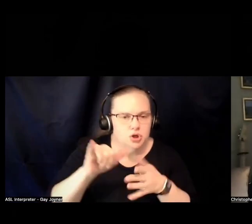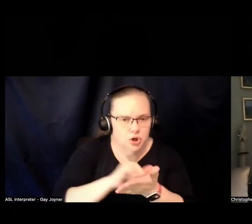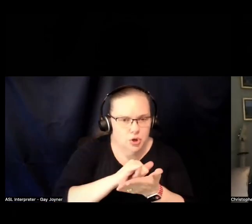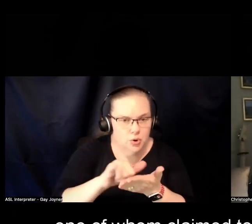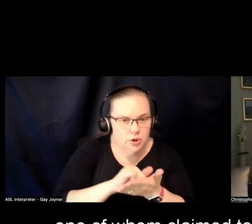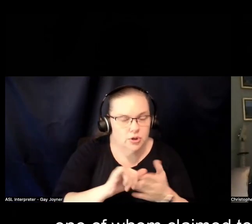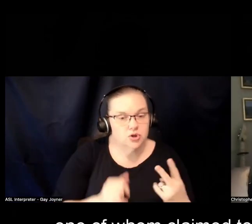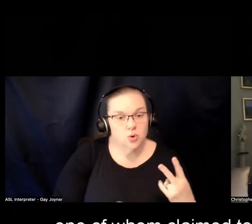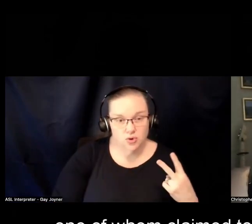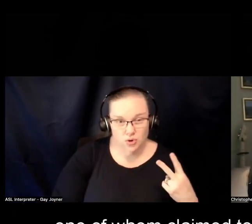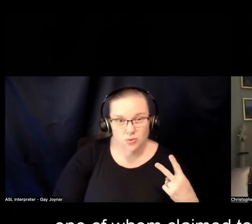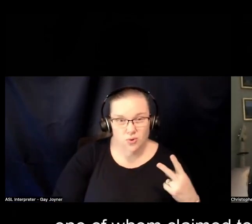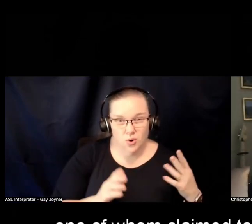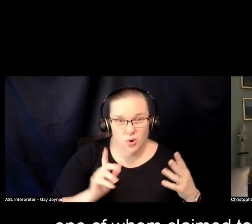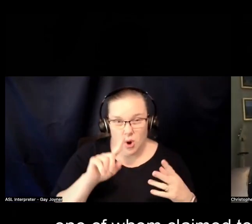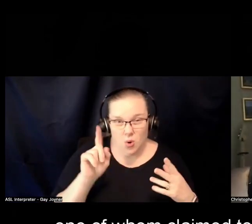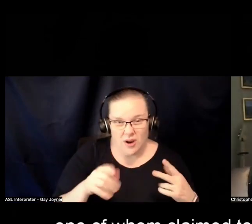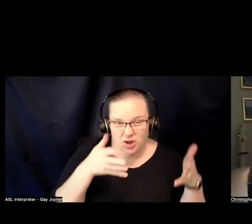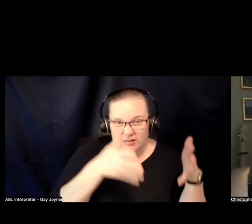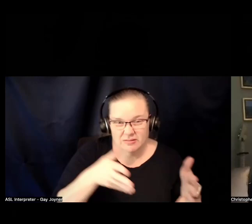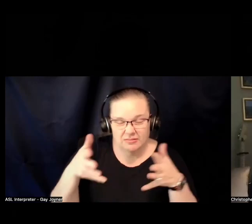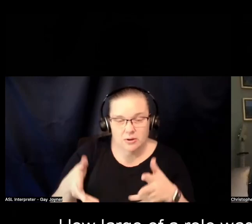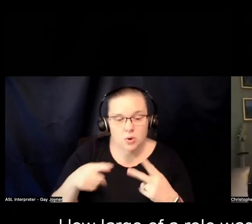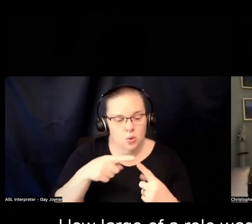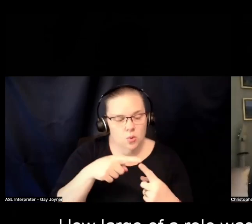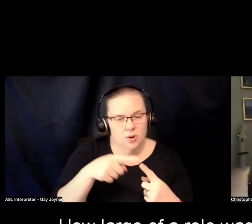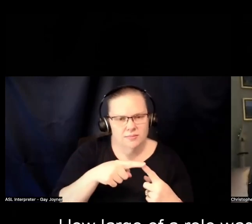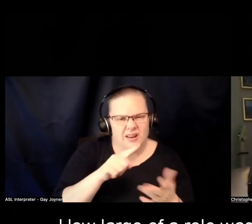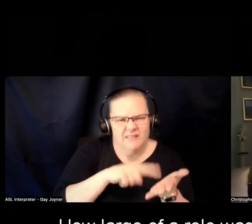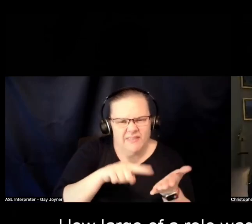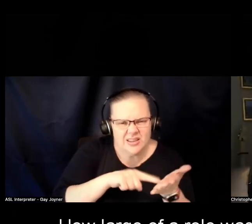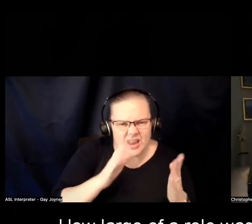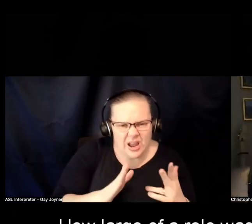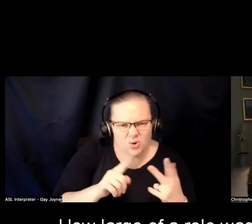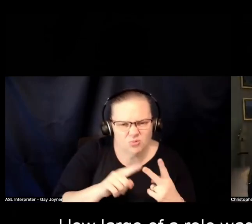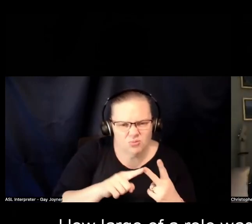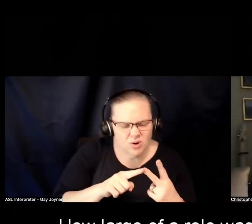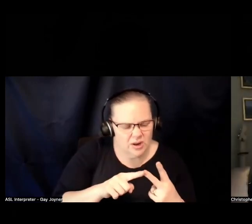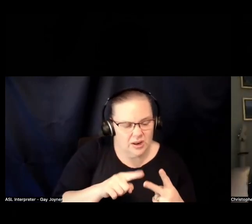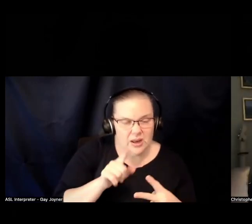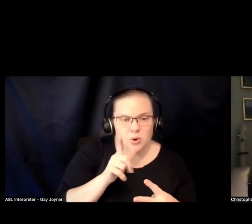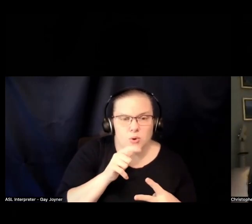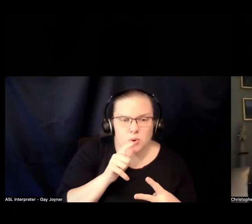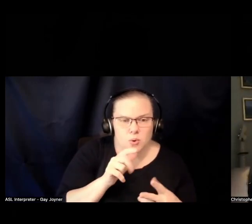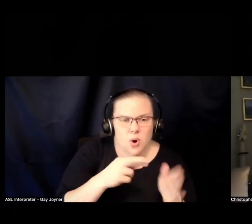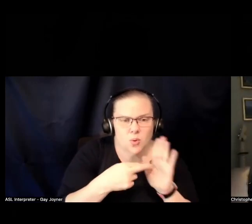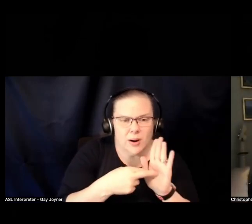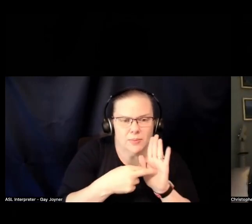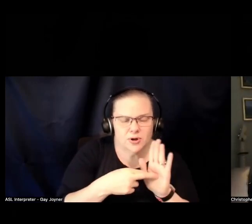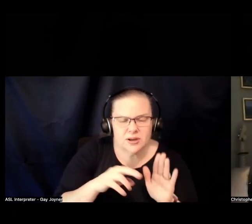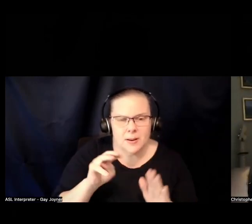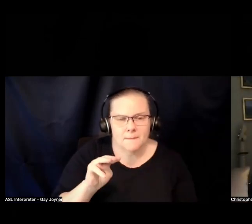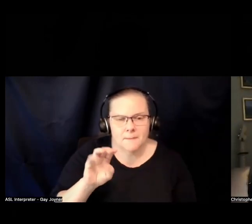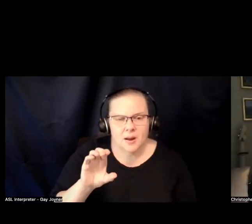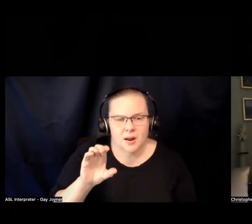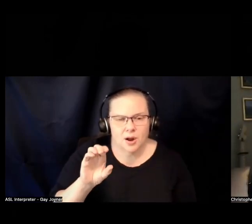investigators, one of whom claimed to represent Senator McCarthy? How large of a role was McCarthy playing in all this? Was he the mastermind